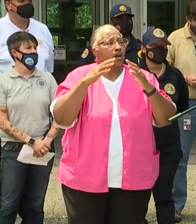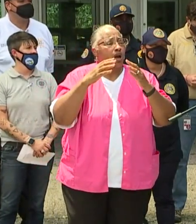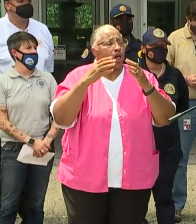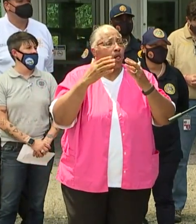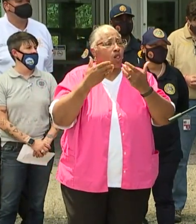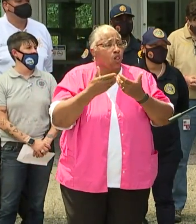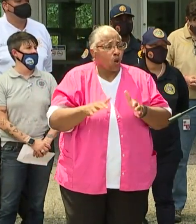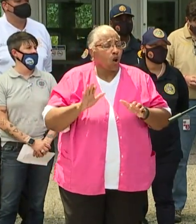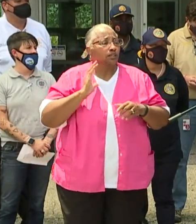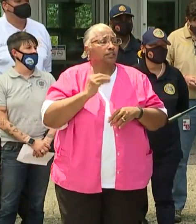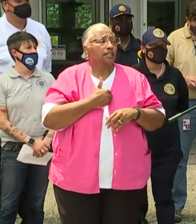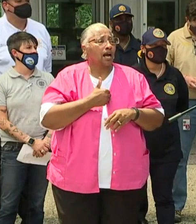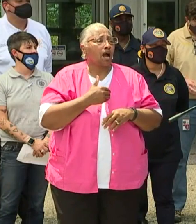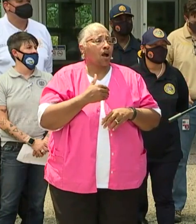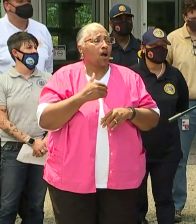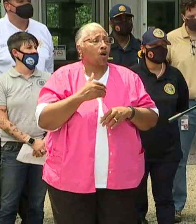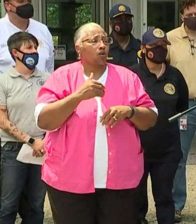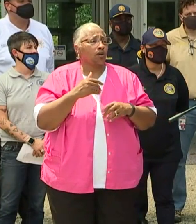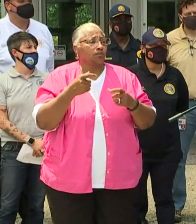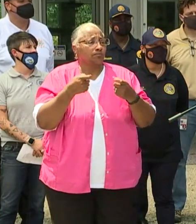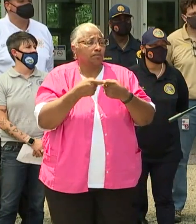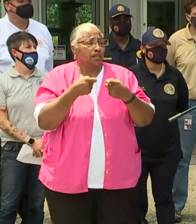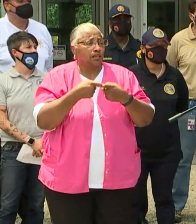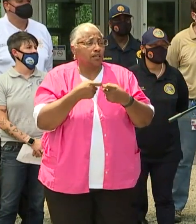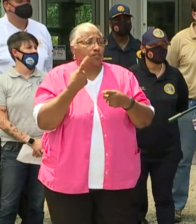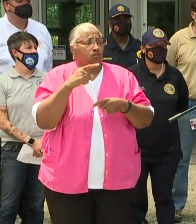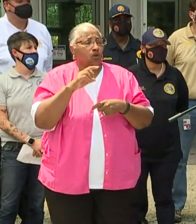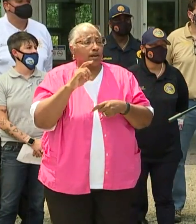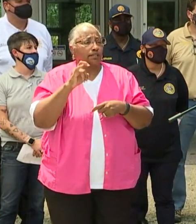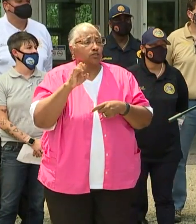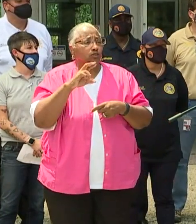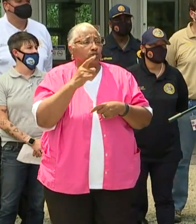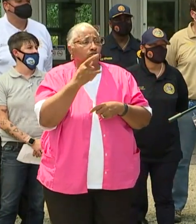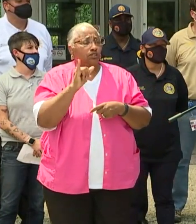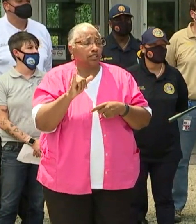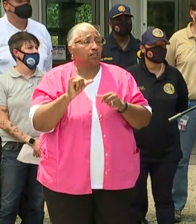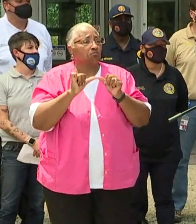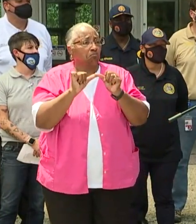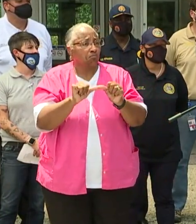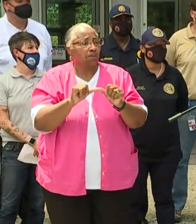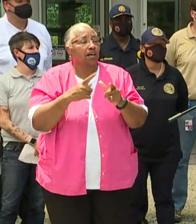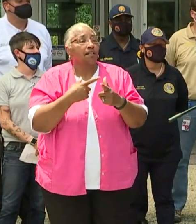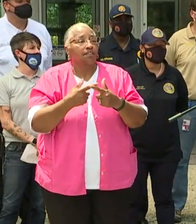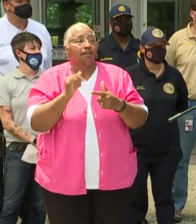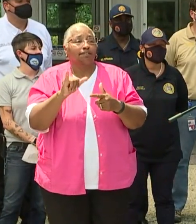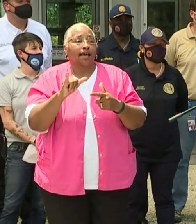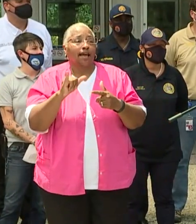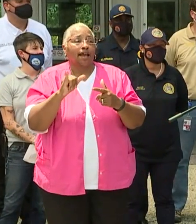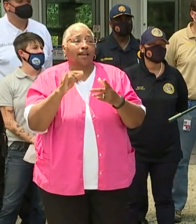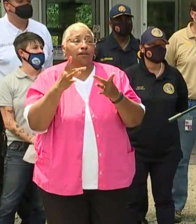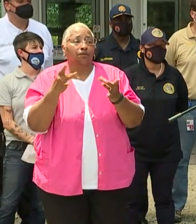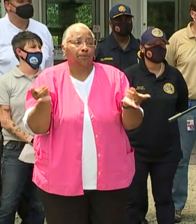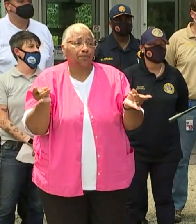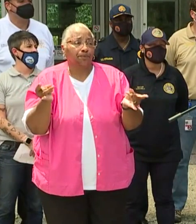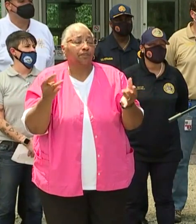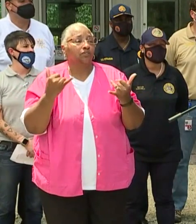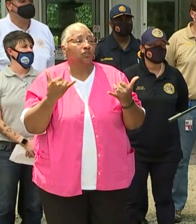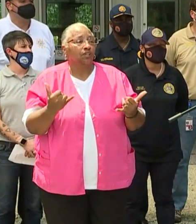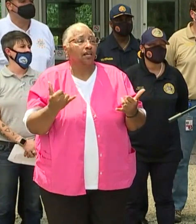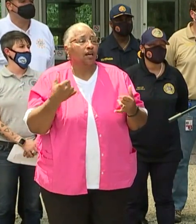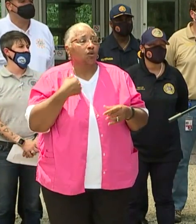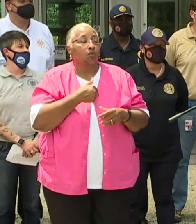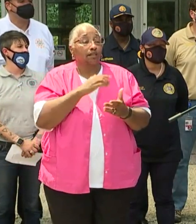up our backup power, our generator, which performed for a while, and then that died on us. So, and we're in the midst